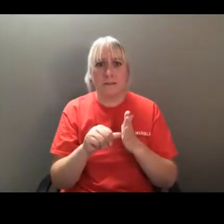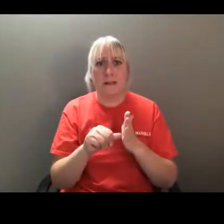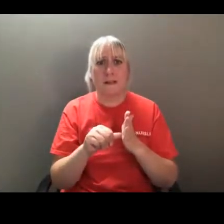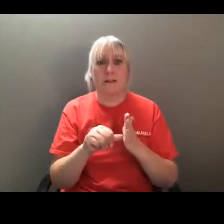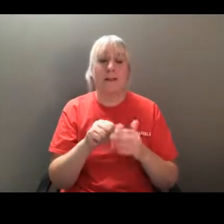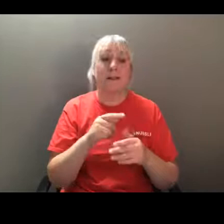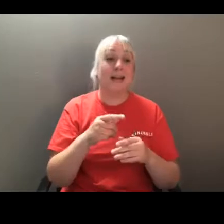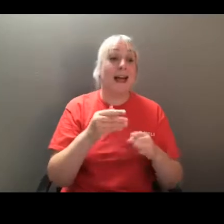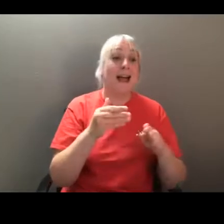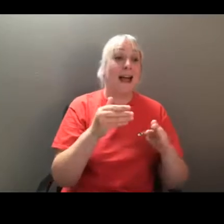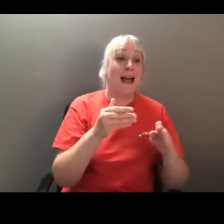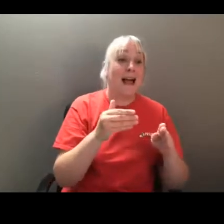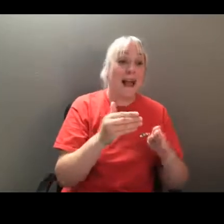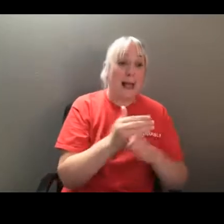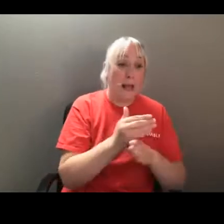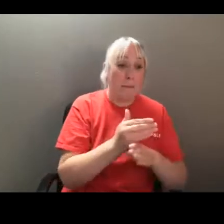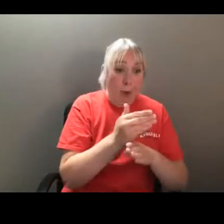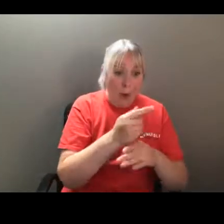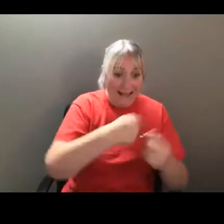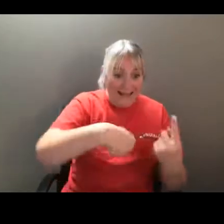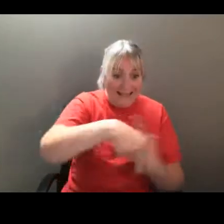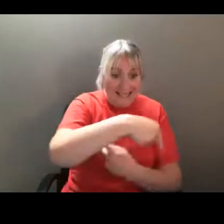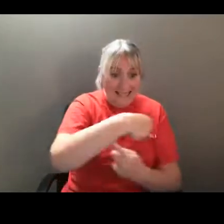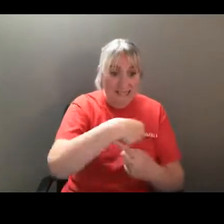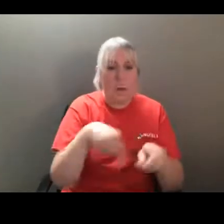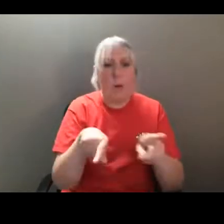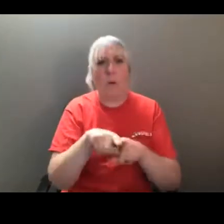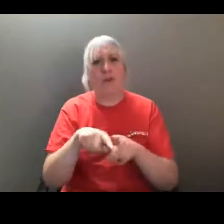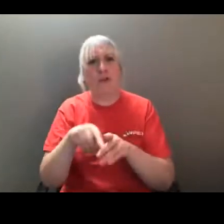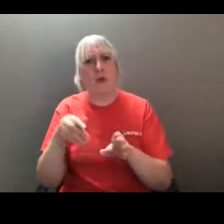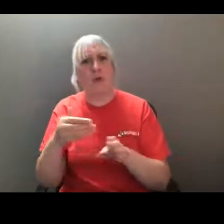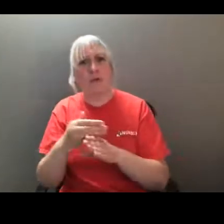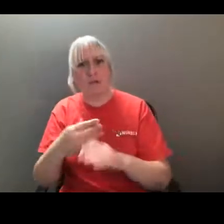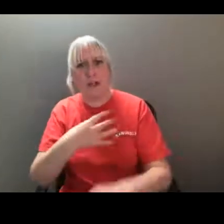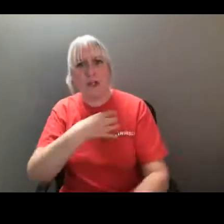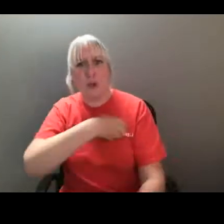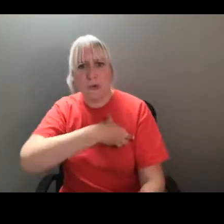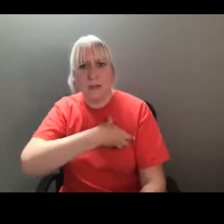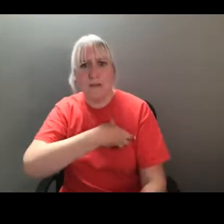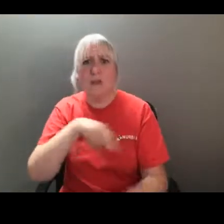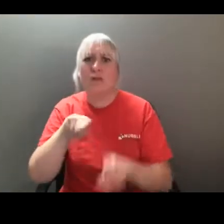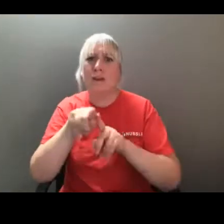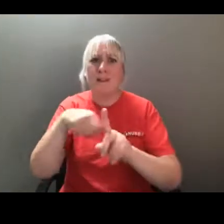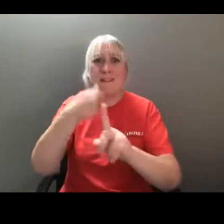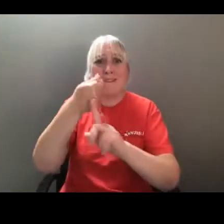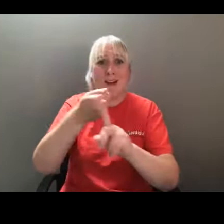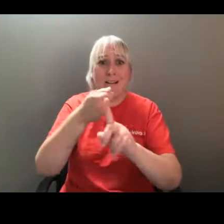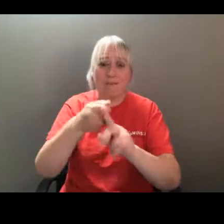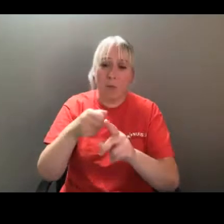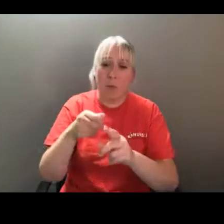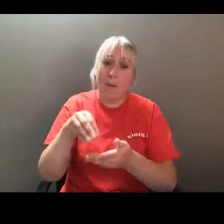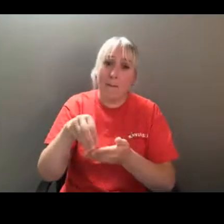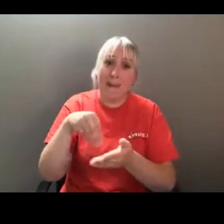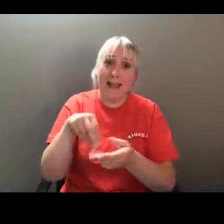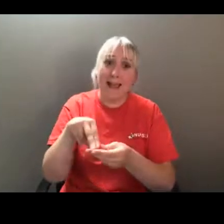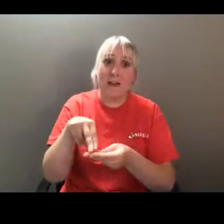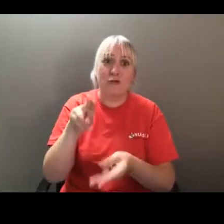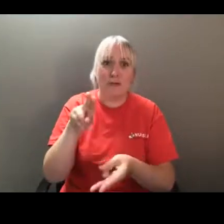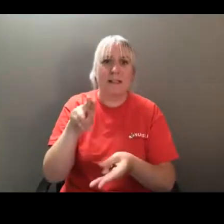employees and their trade unions to negotiate increases in pay for their workforce. In